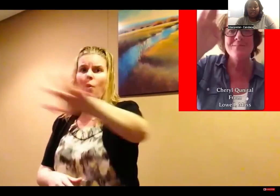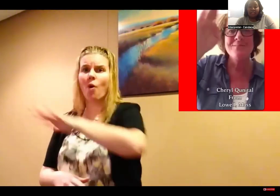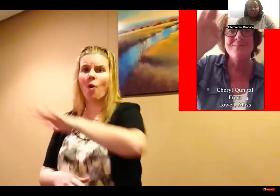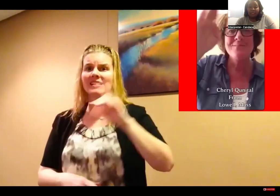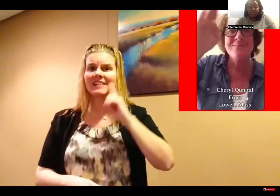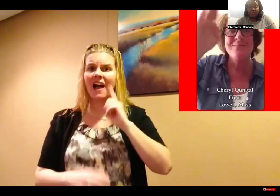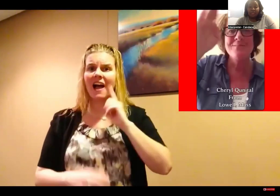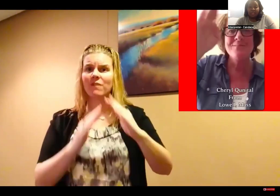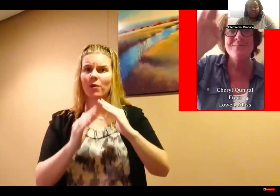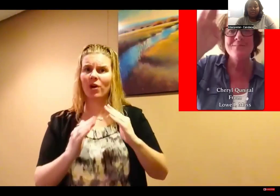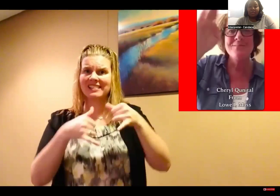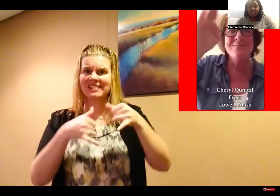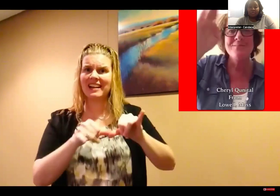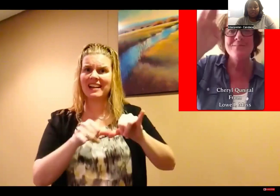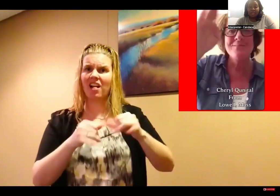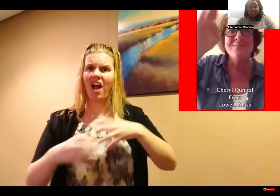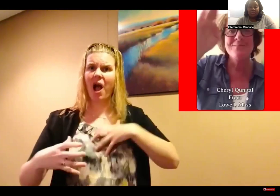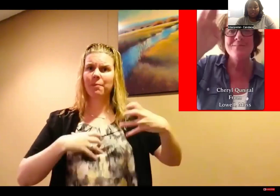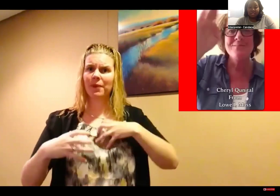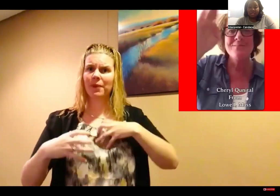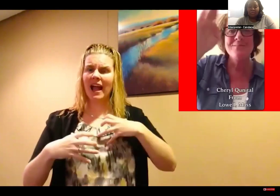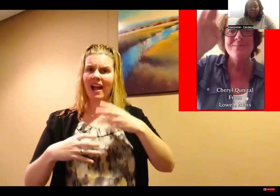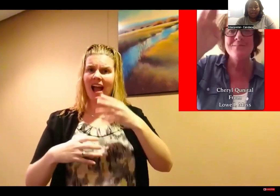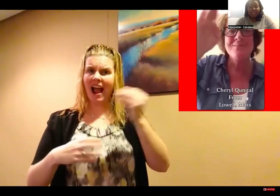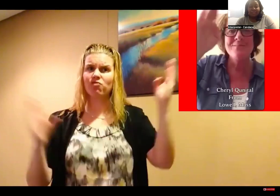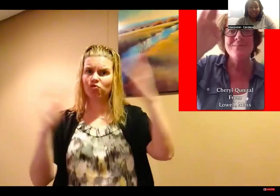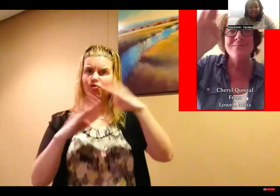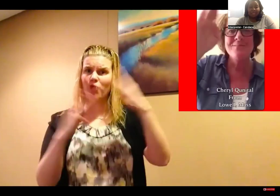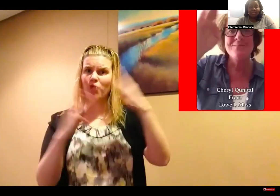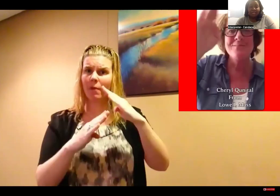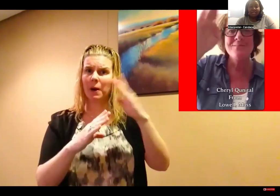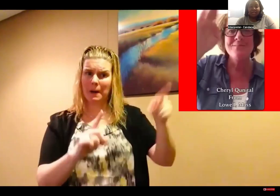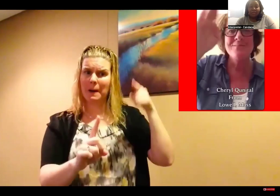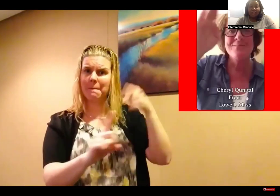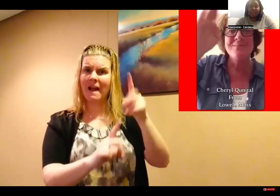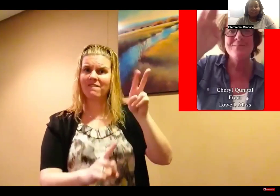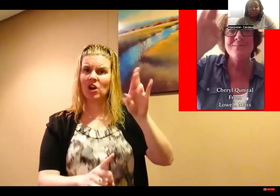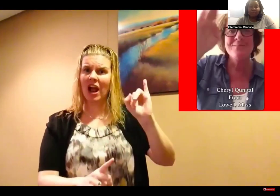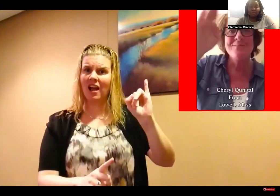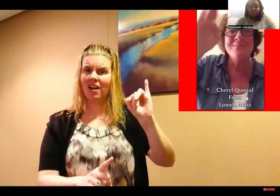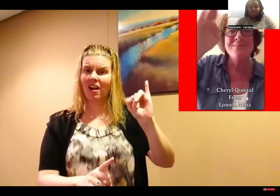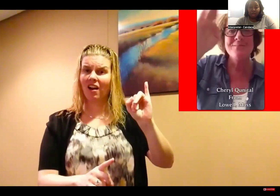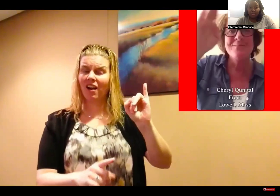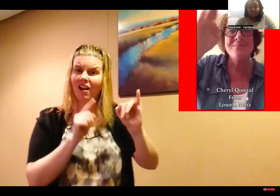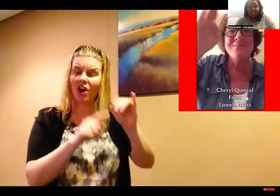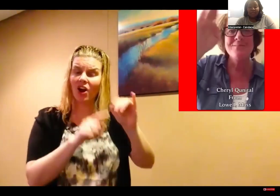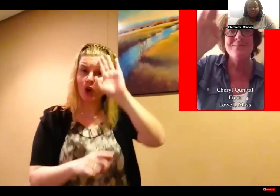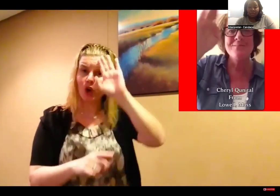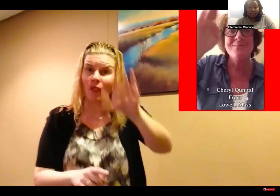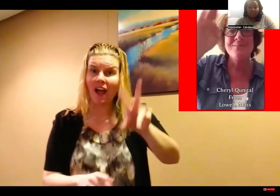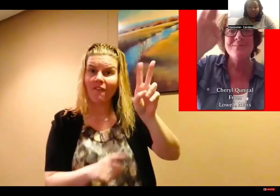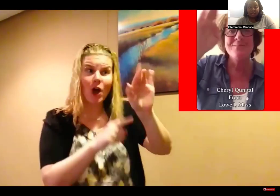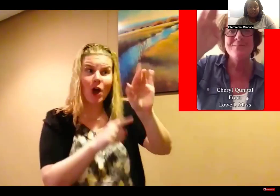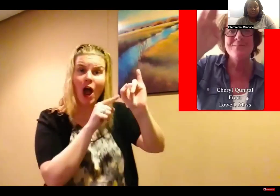they look out for the deaf people in the community in the world, and still we're having complaints and we're having problems and